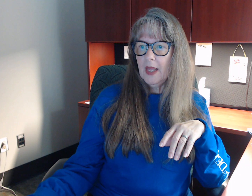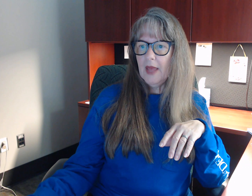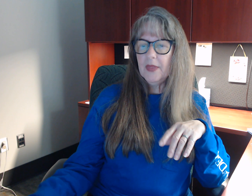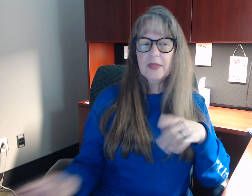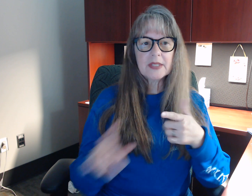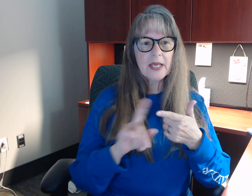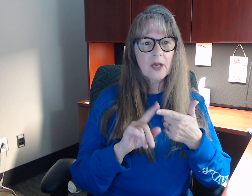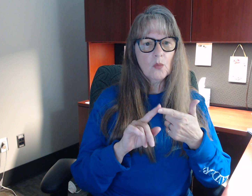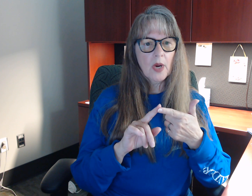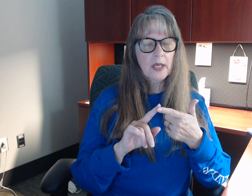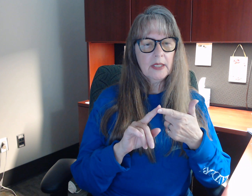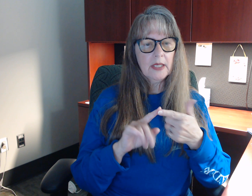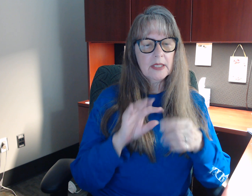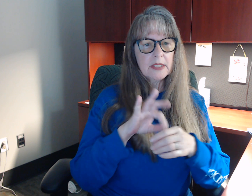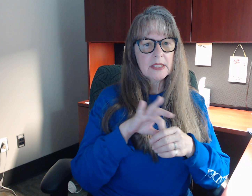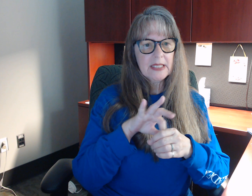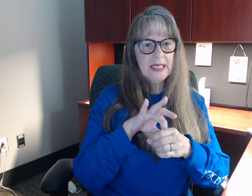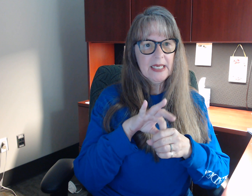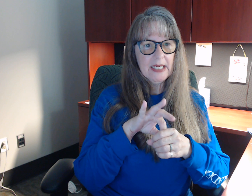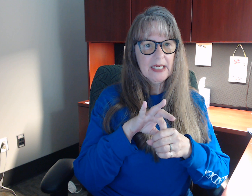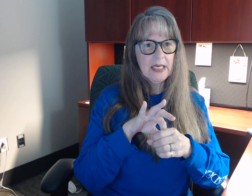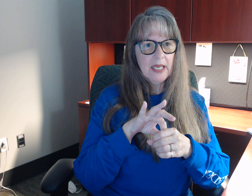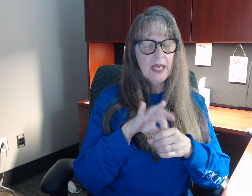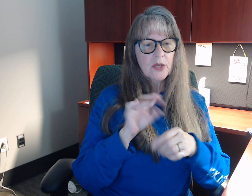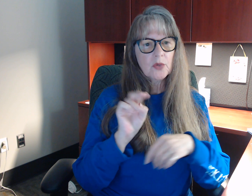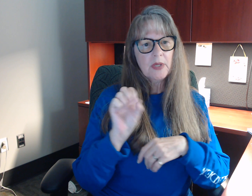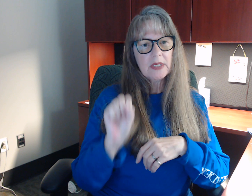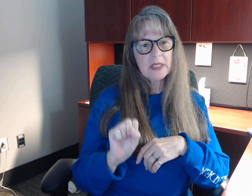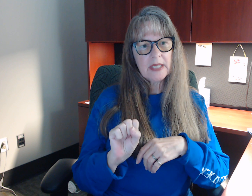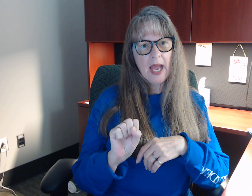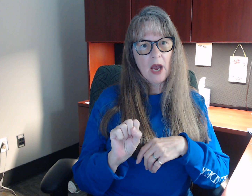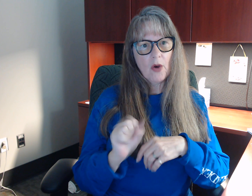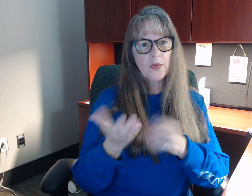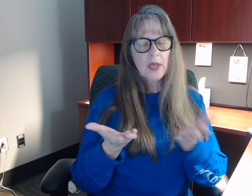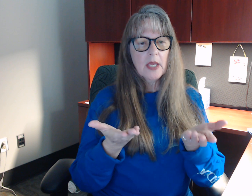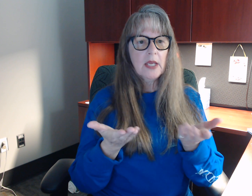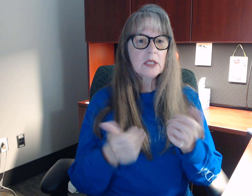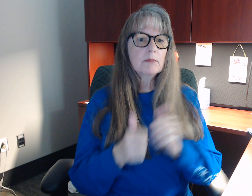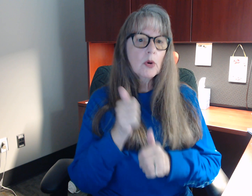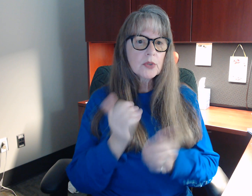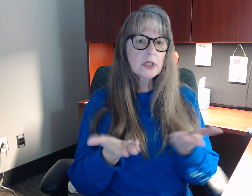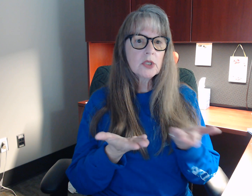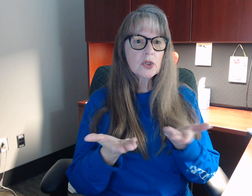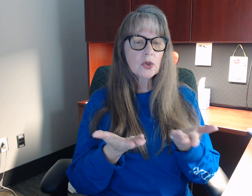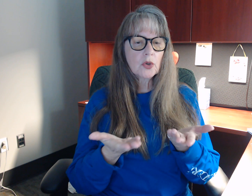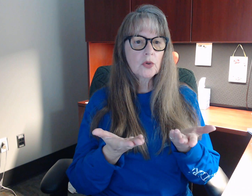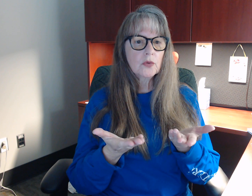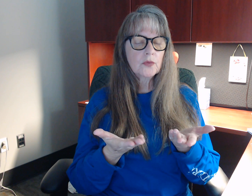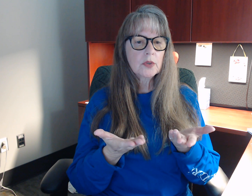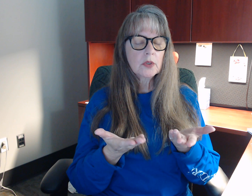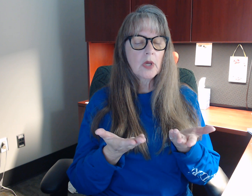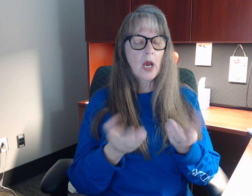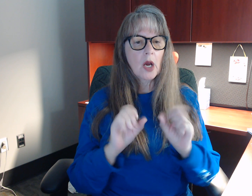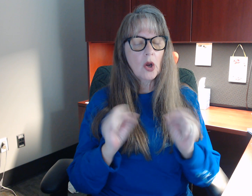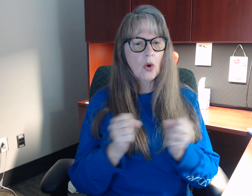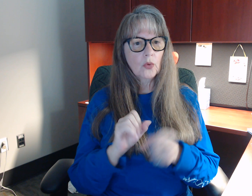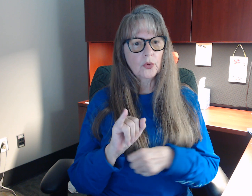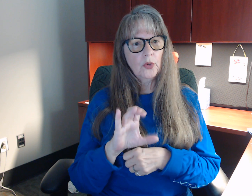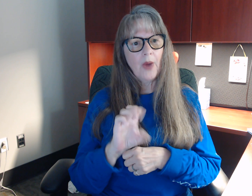then the second one is tea. So in the South, it's mostly served cold, or